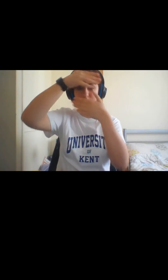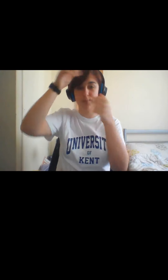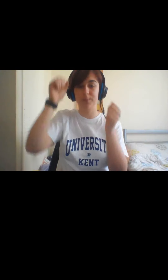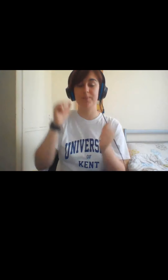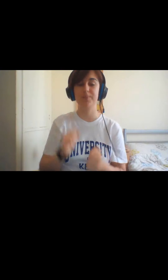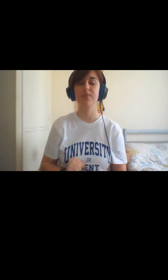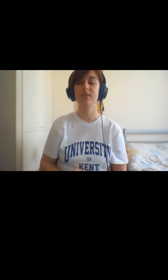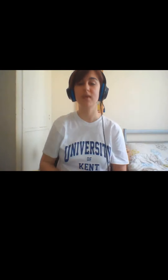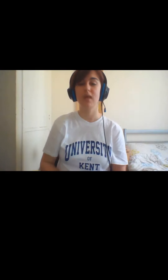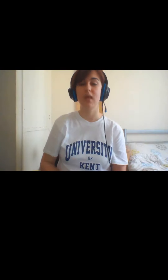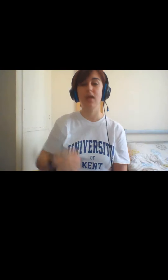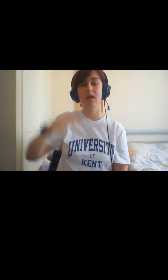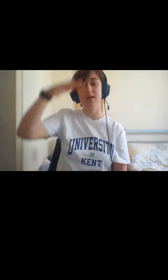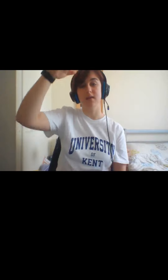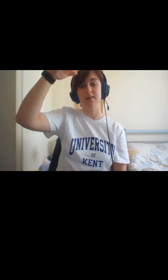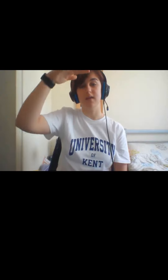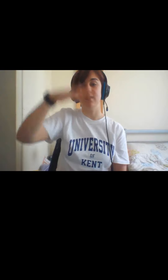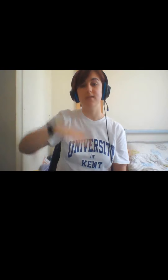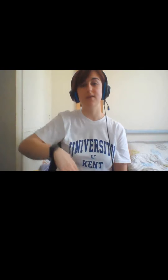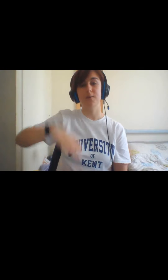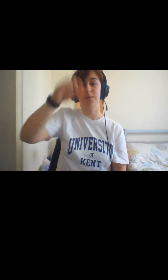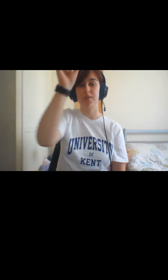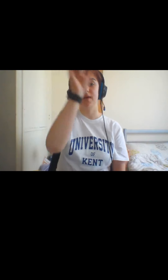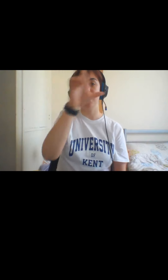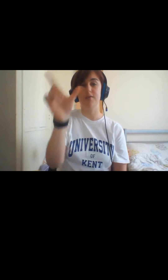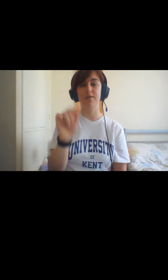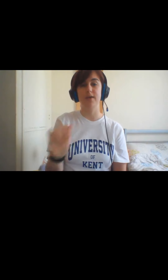mouth. And then South Africa.